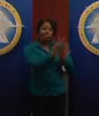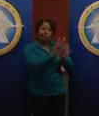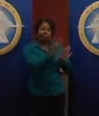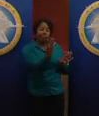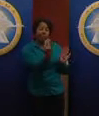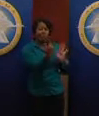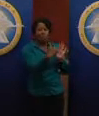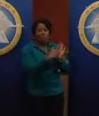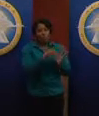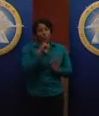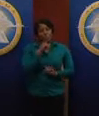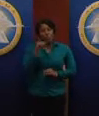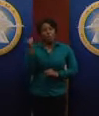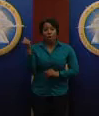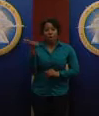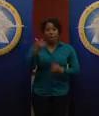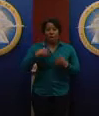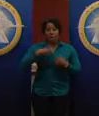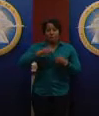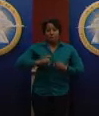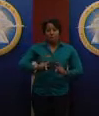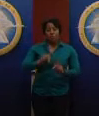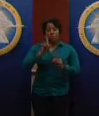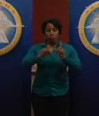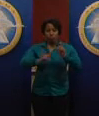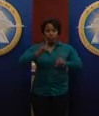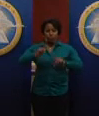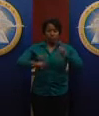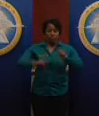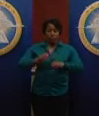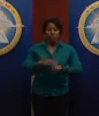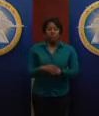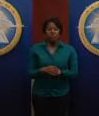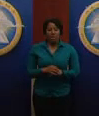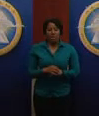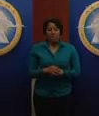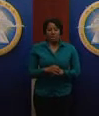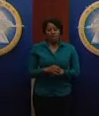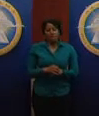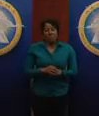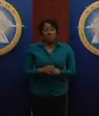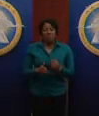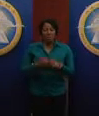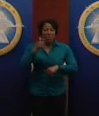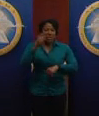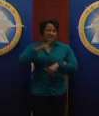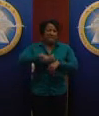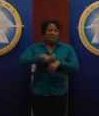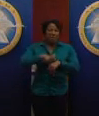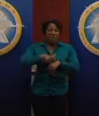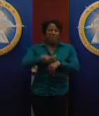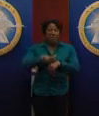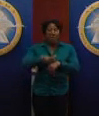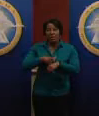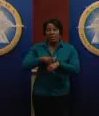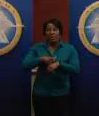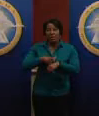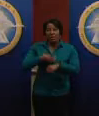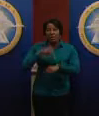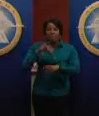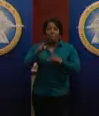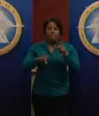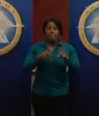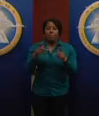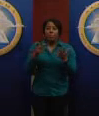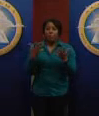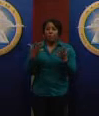you have an opportunity to ask their questions as well. As is usually the case when we do these kinds of things, if someone has asked the question that you